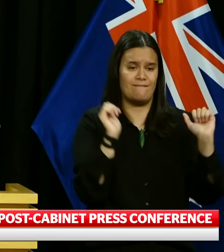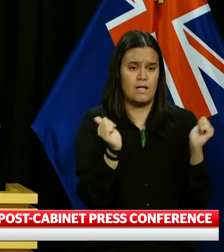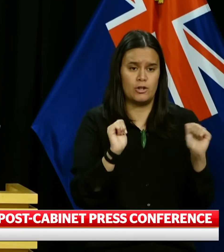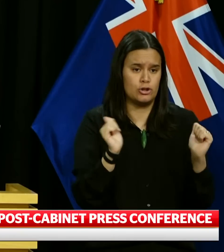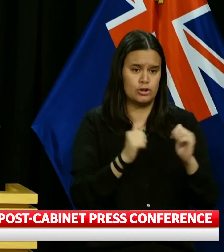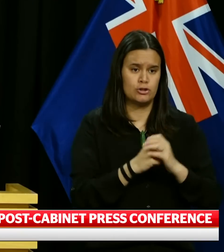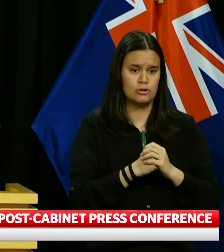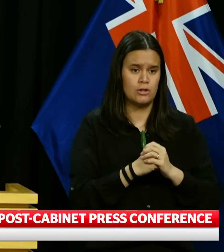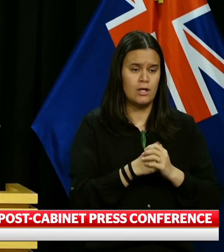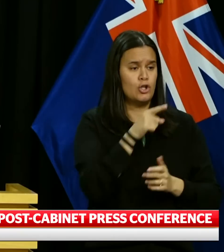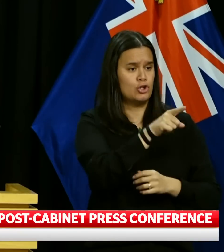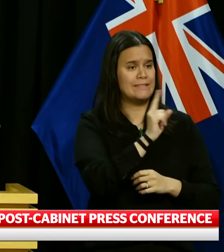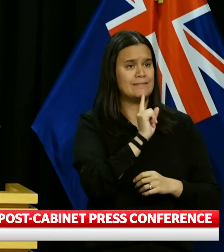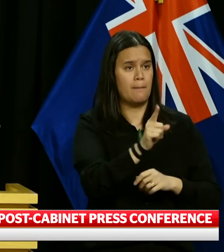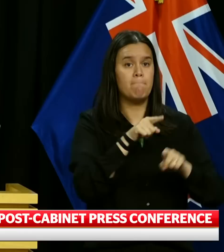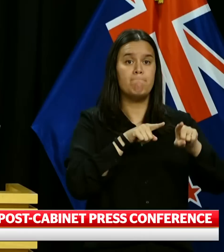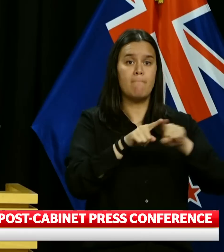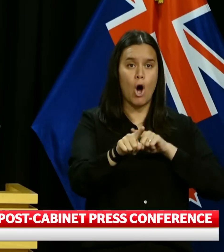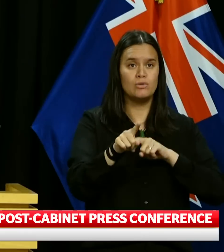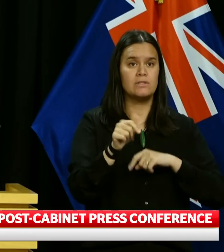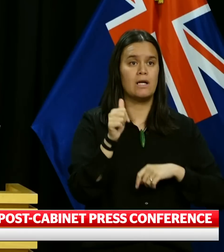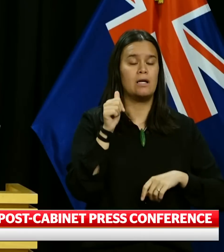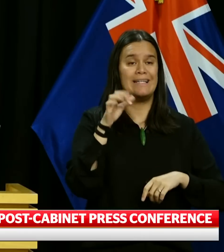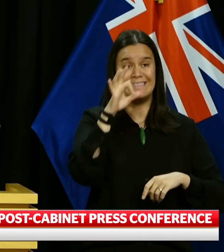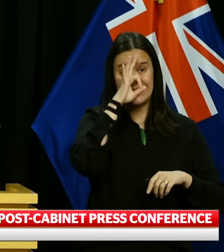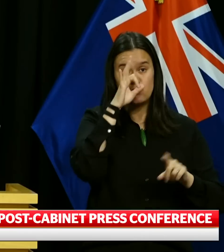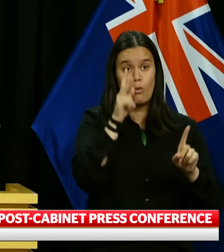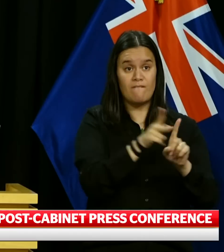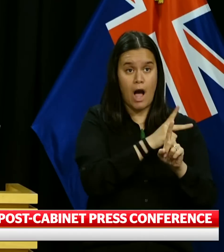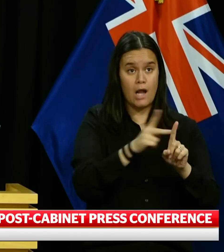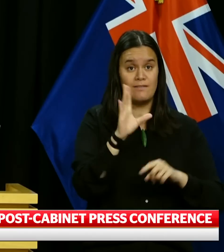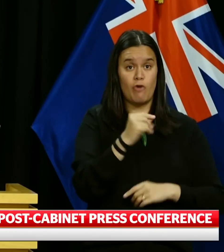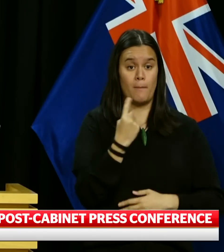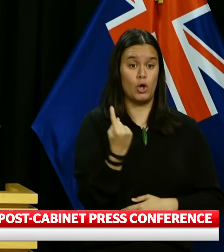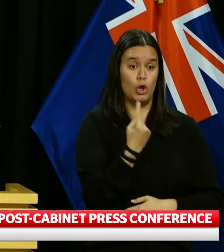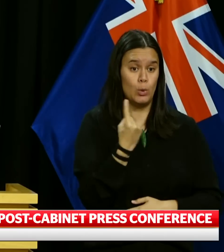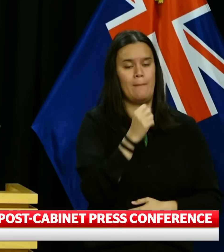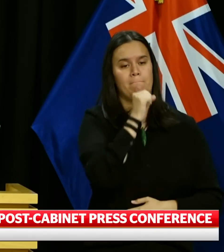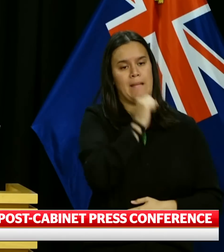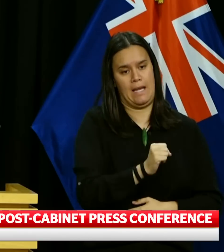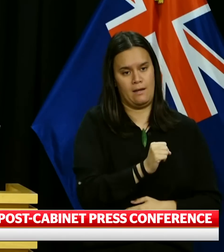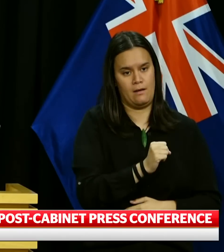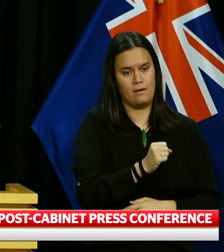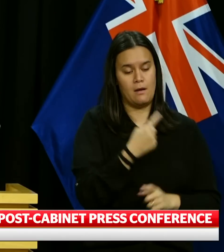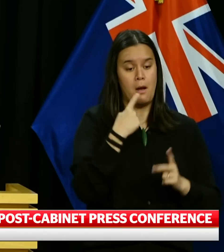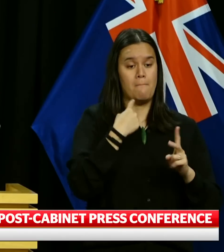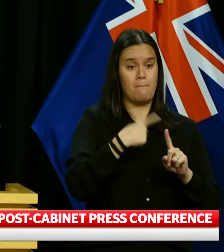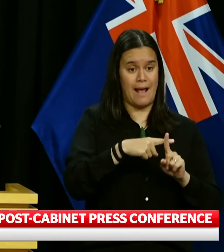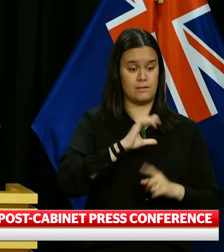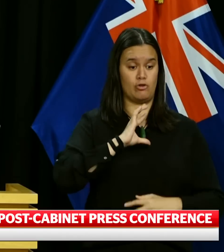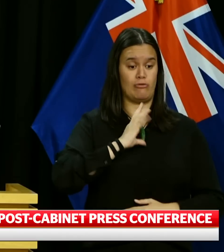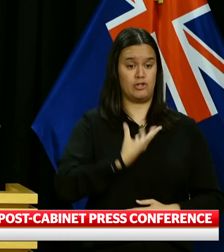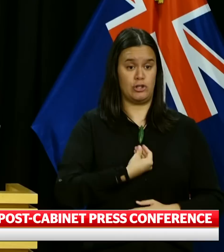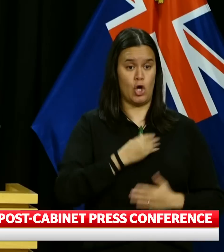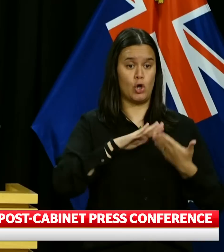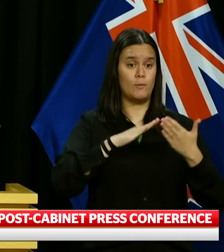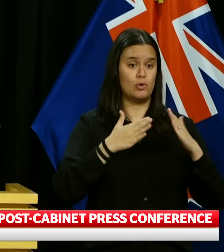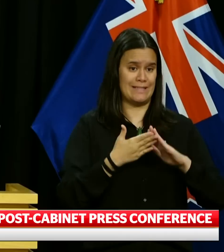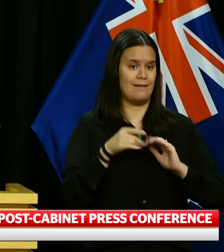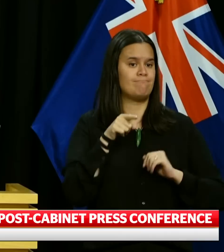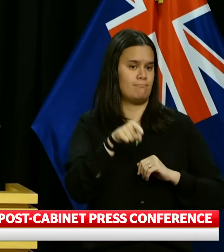majority of sexual violence in New Zealand is conducted by men, and that our transgender community are often the victims of